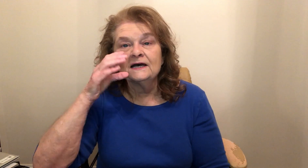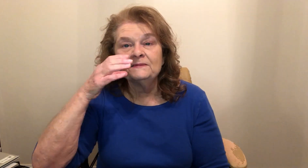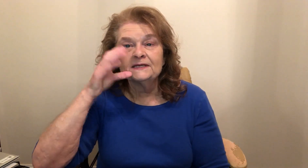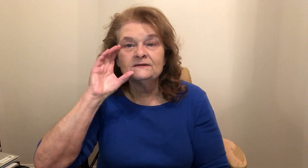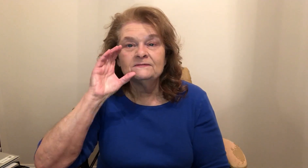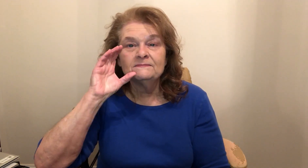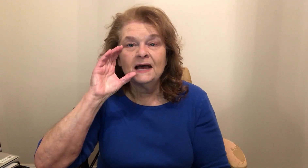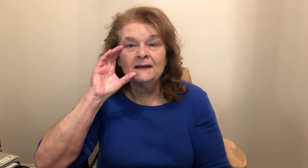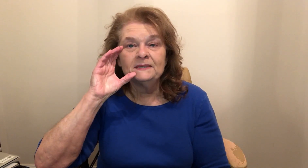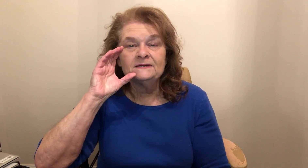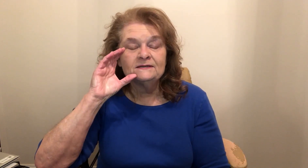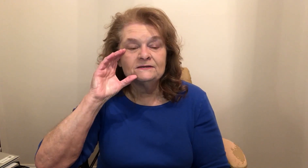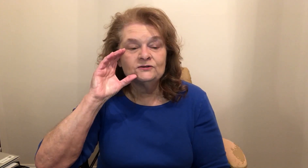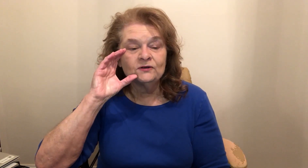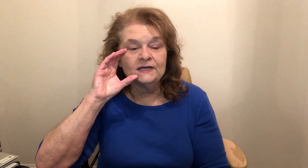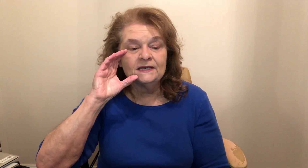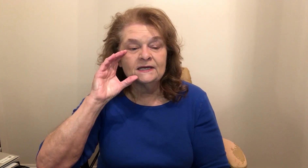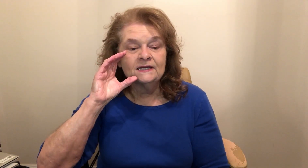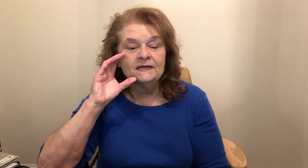like you're miming, drank,